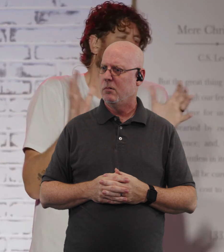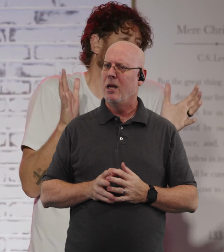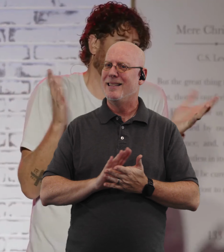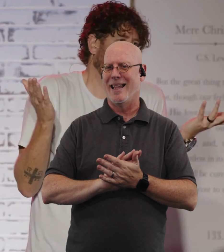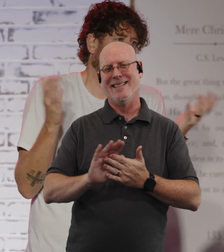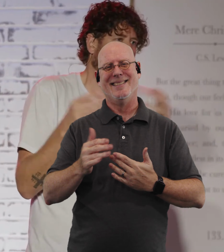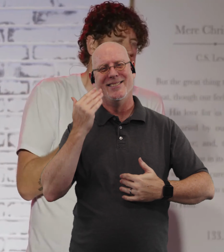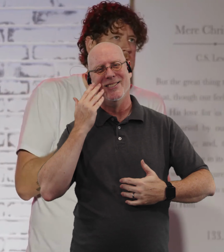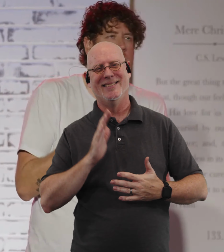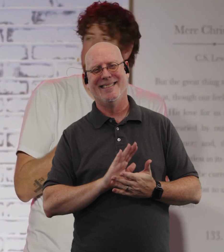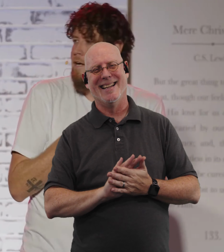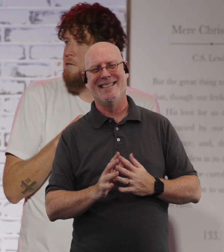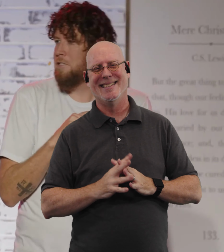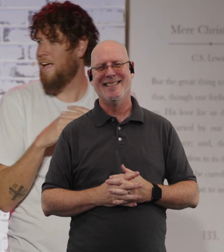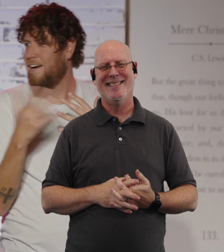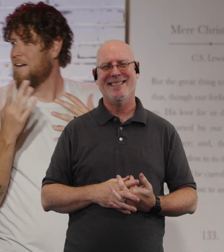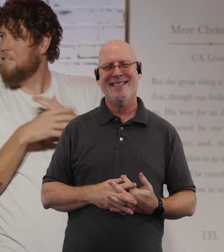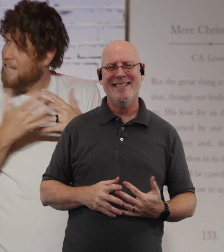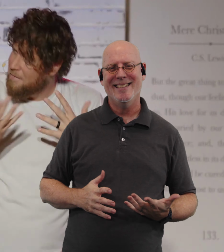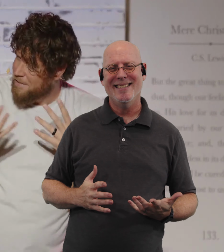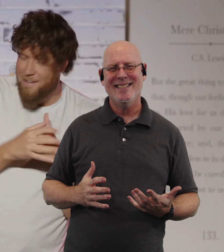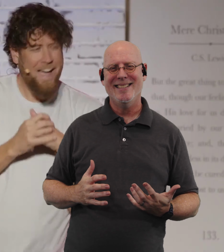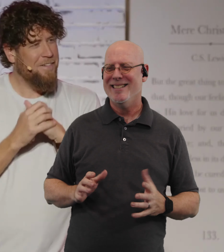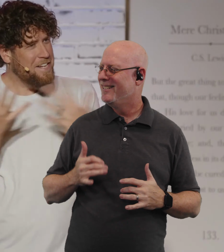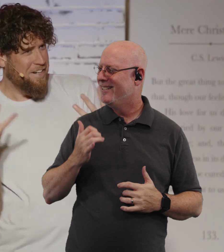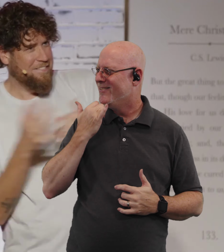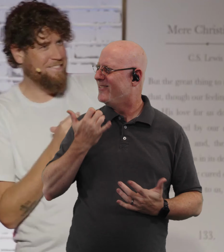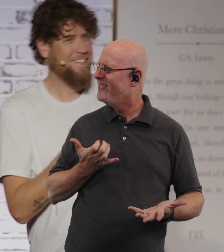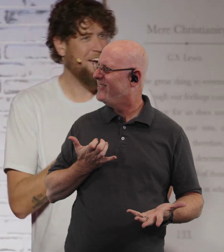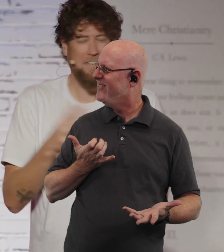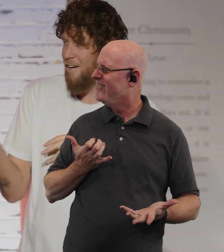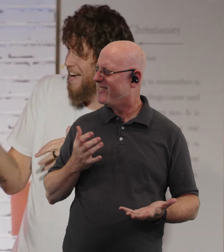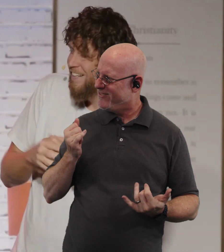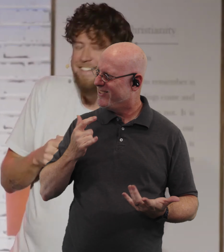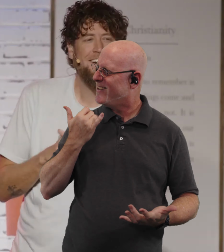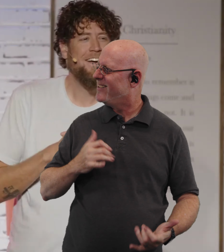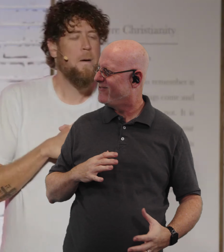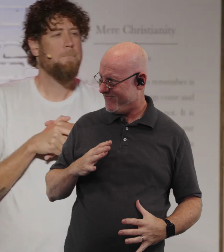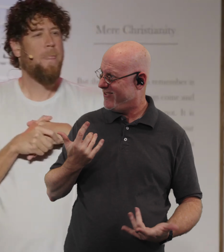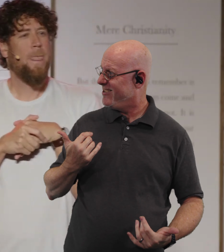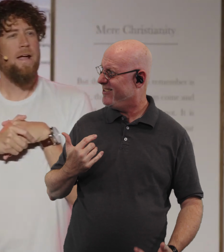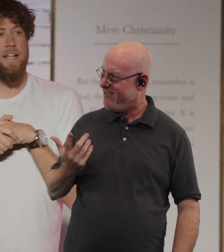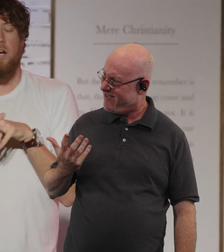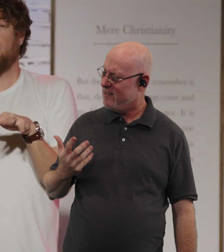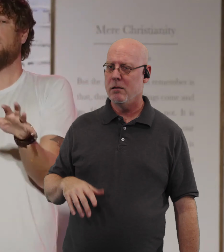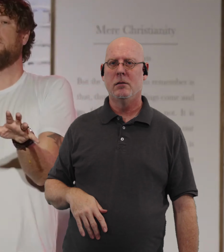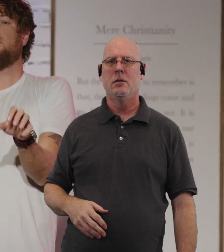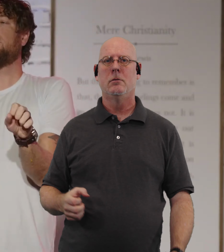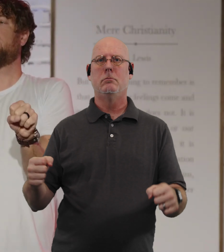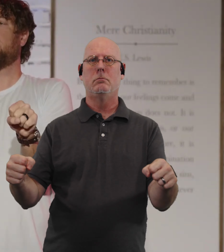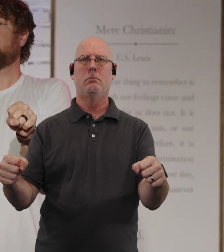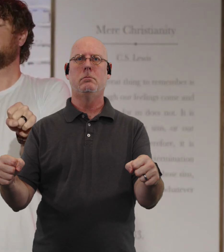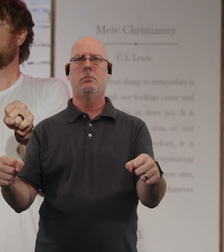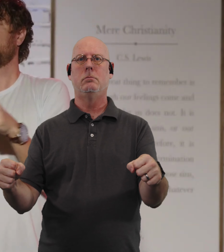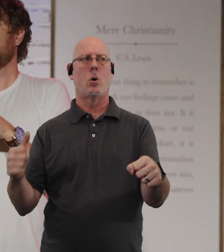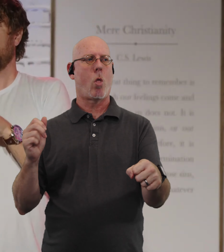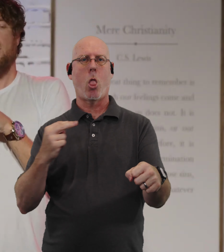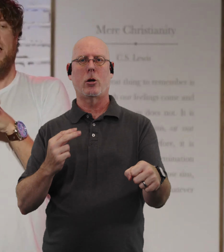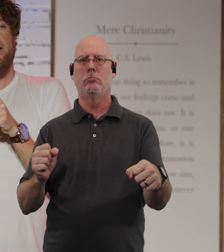Like, nicely, you know. just like everything all right over there? Everything all right? And they're not looking at me. You can just see them